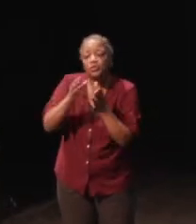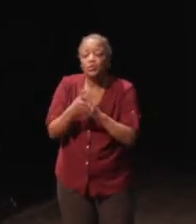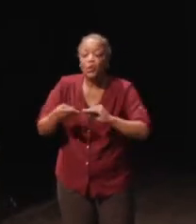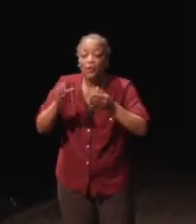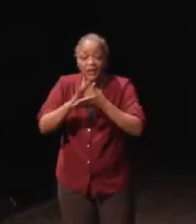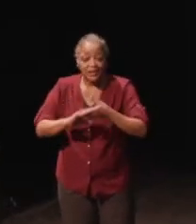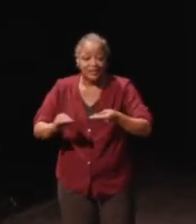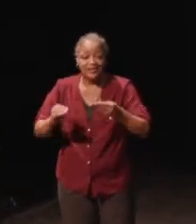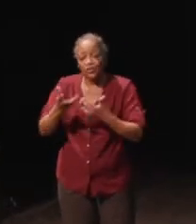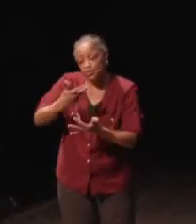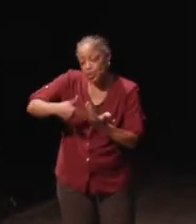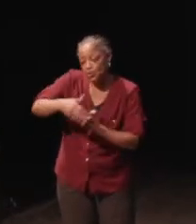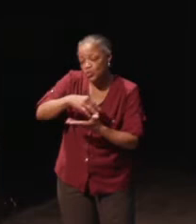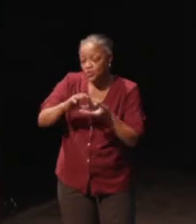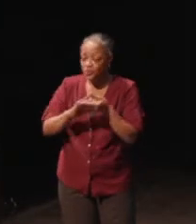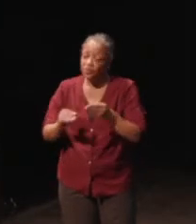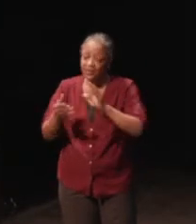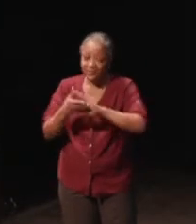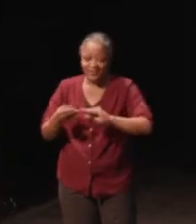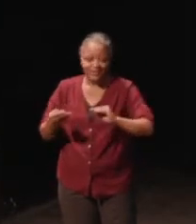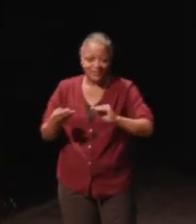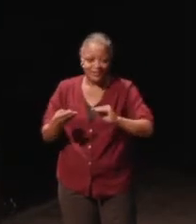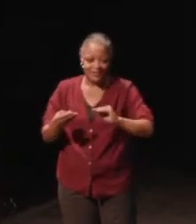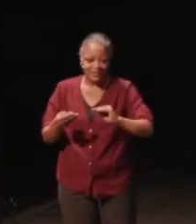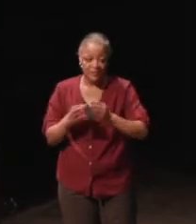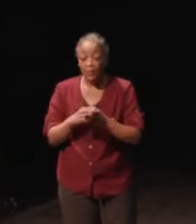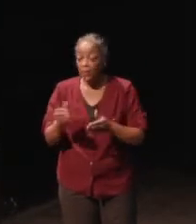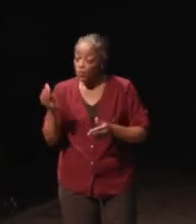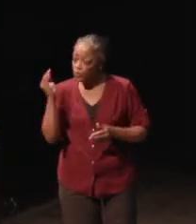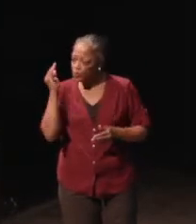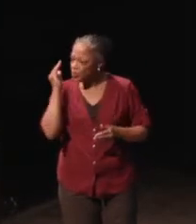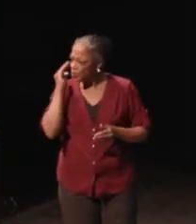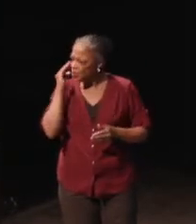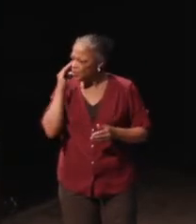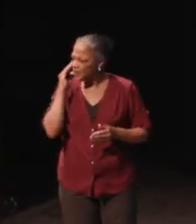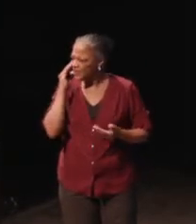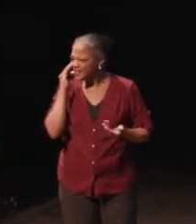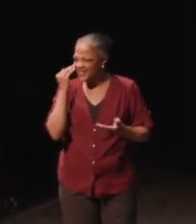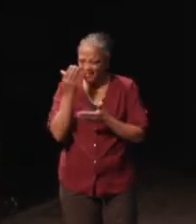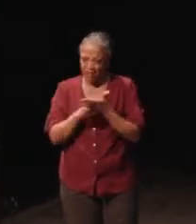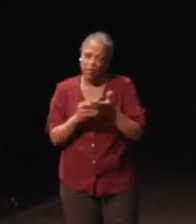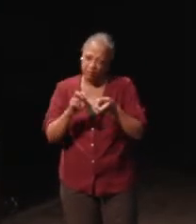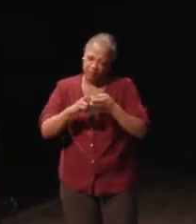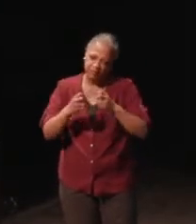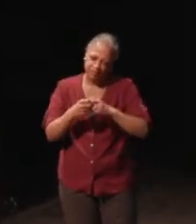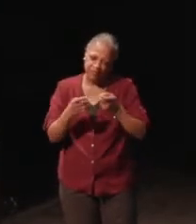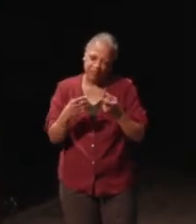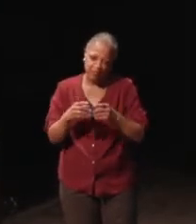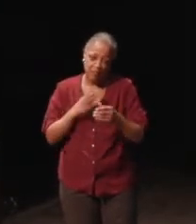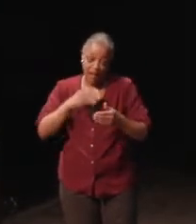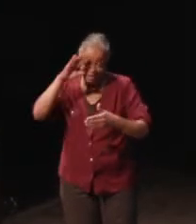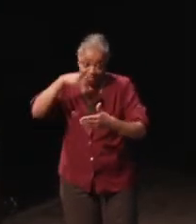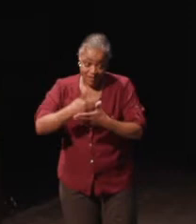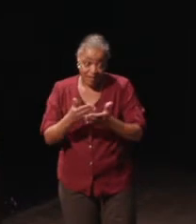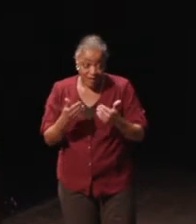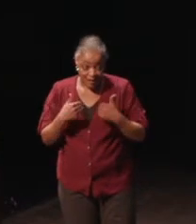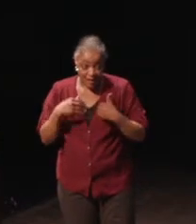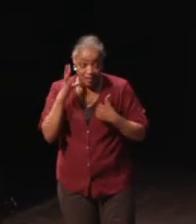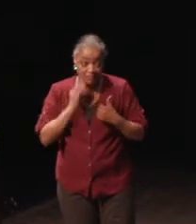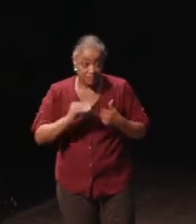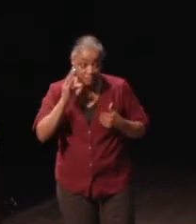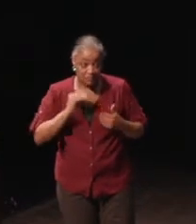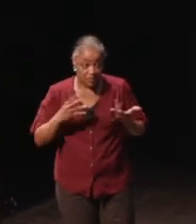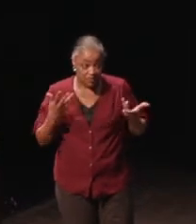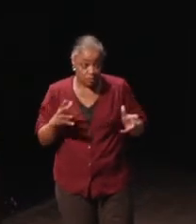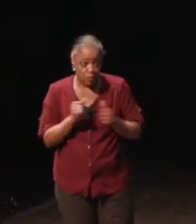sort of a thing, and knowing some of the sort of difficulties that my son had